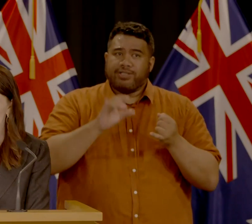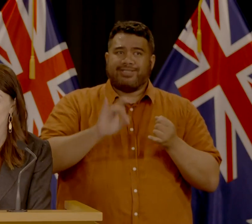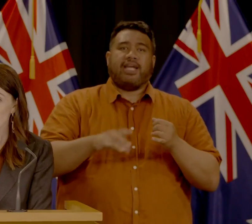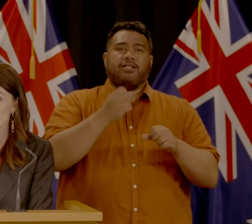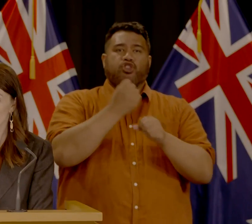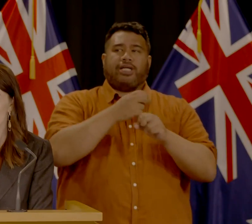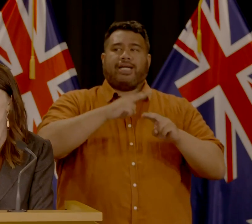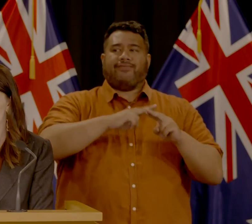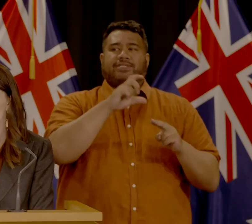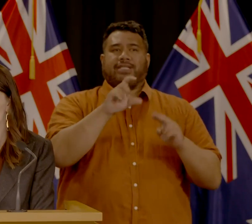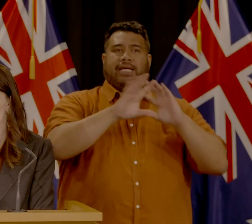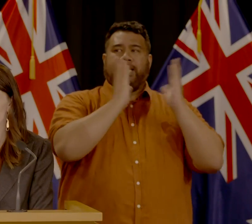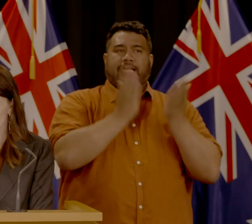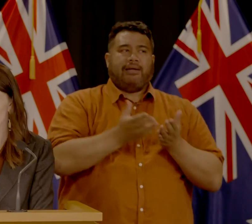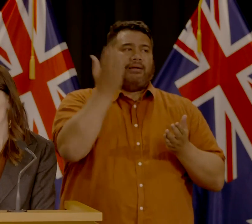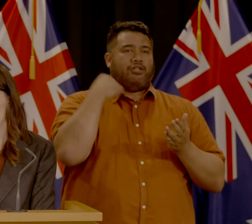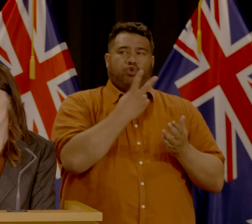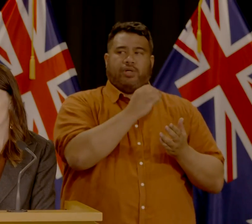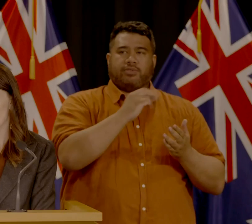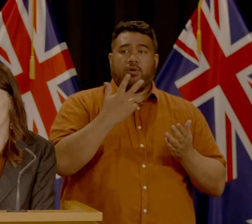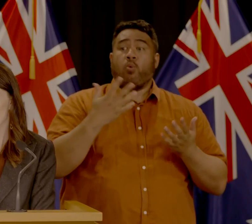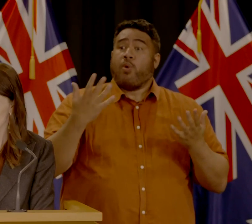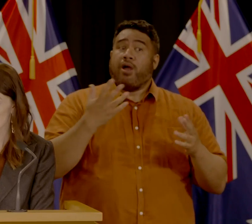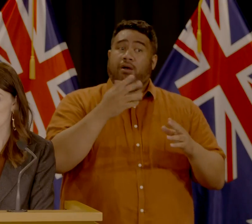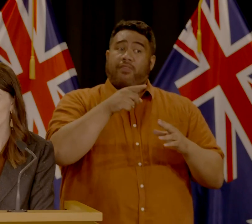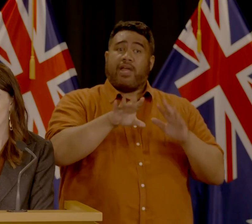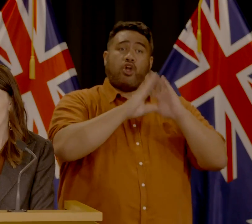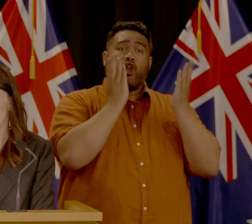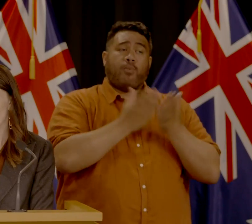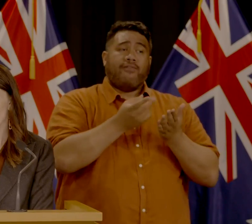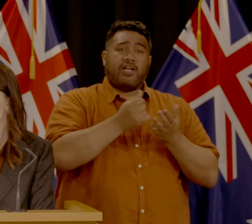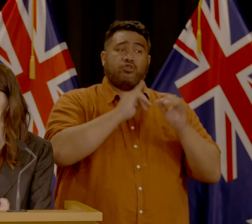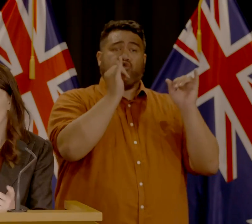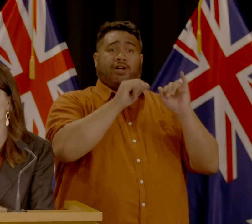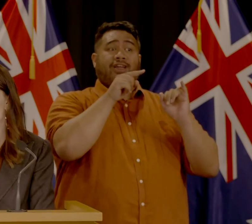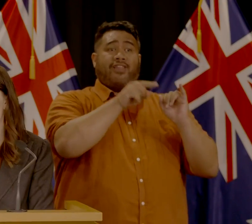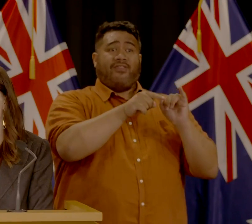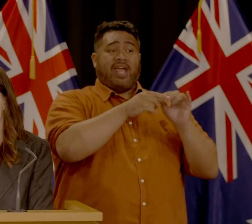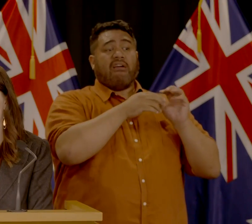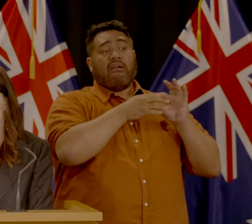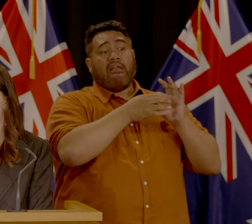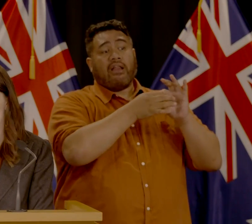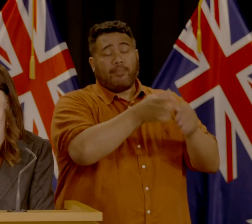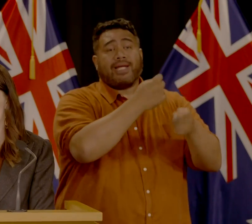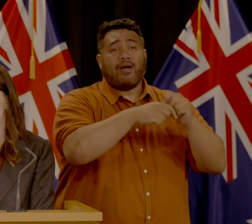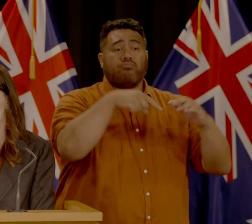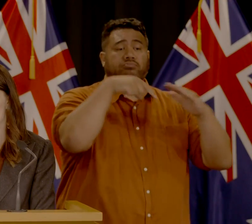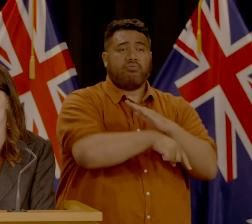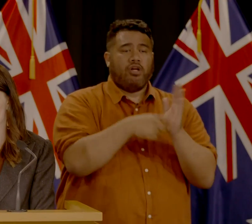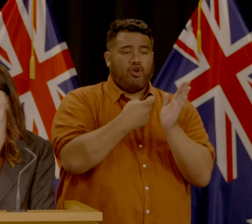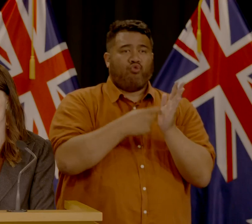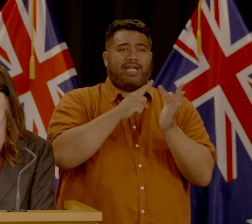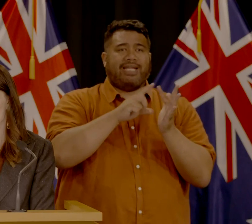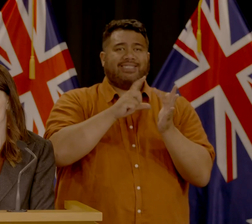based on that advice, obviously, because the GFC led to a recession, and so obviously based on that advice, that is a suggestion